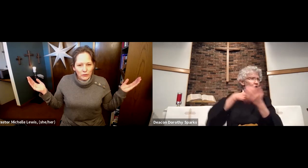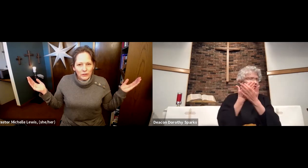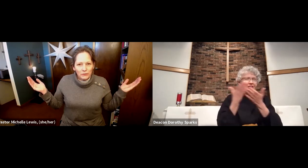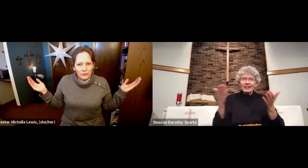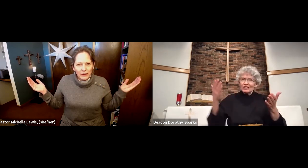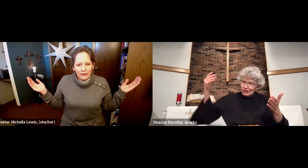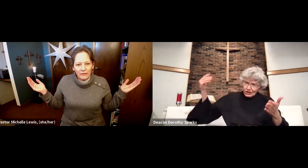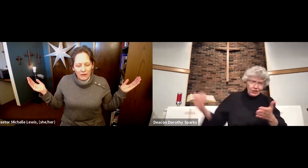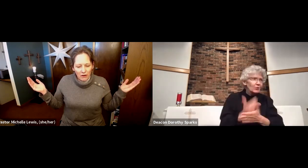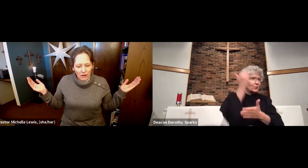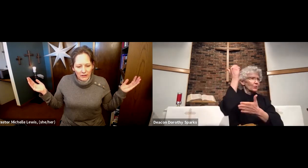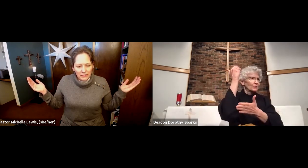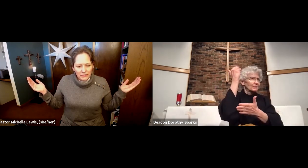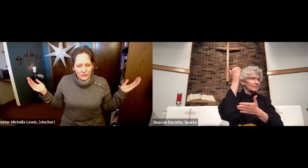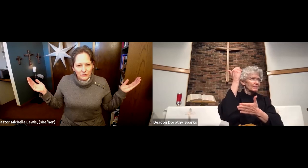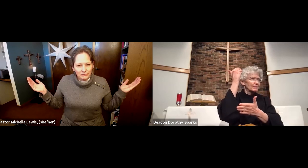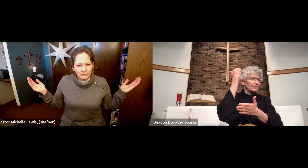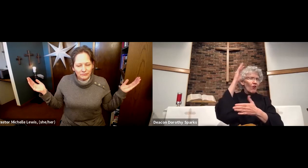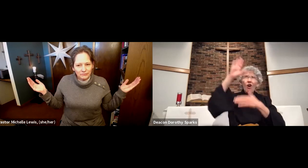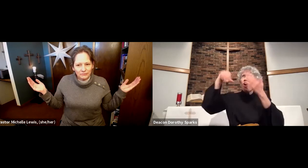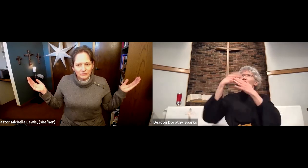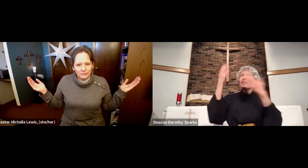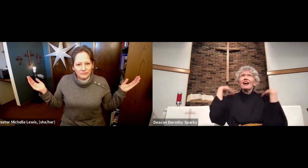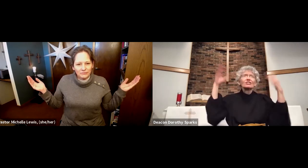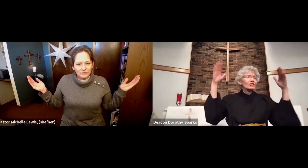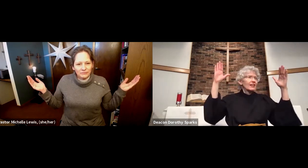. You will make all things new.